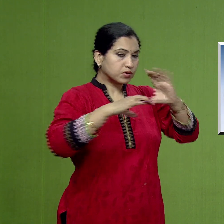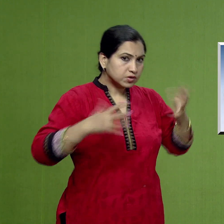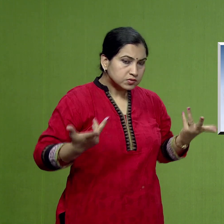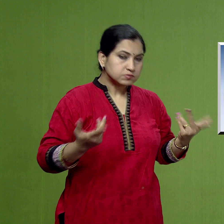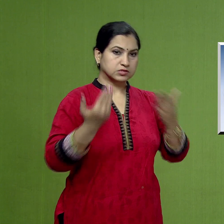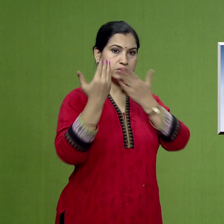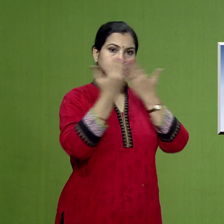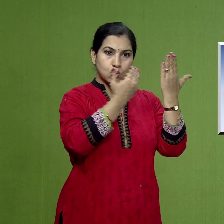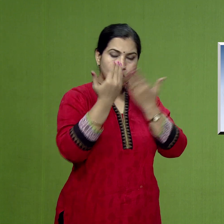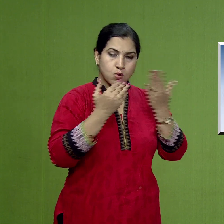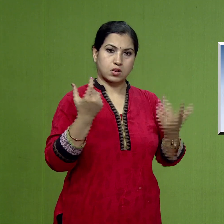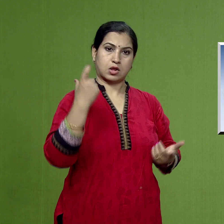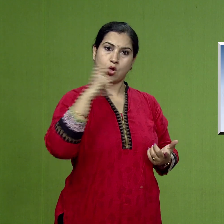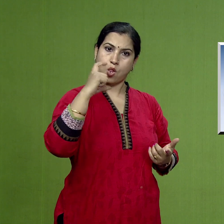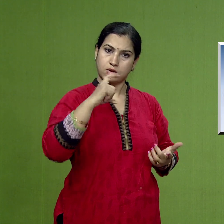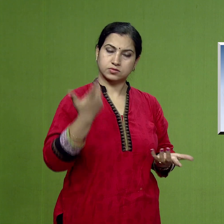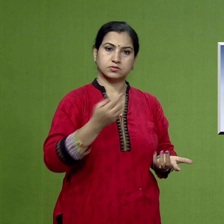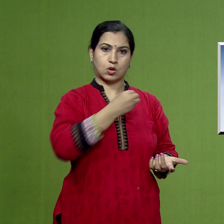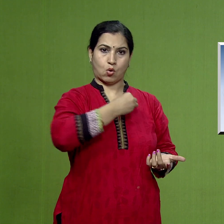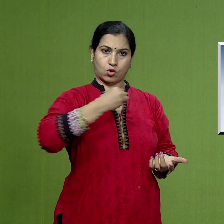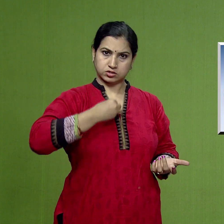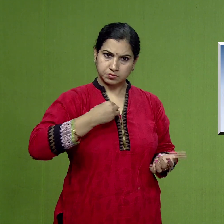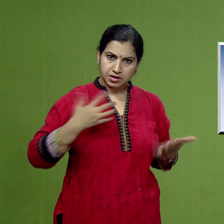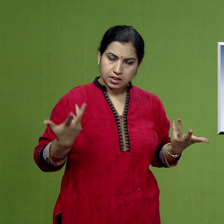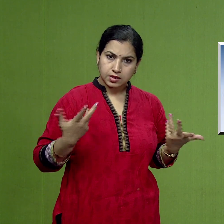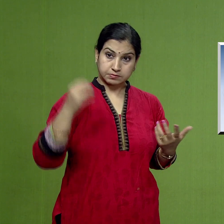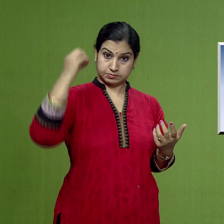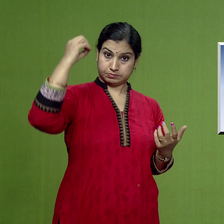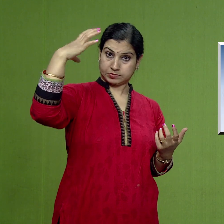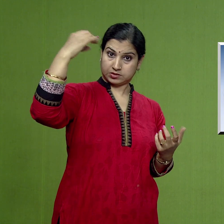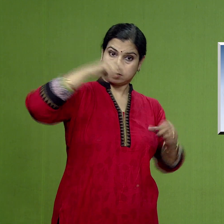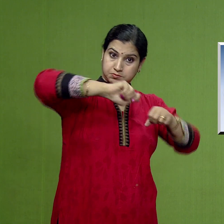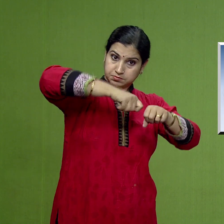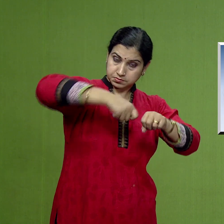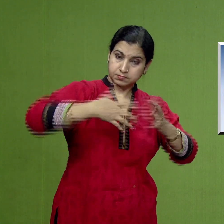schools, colleges, hospitals, electricity producing units,